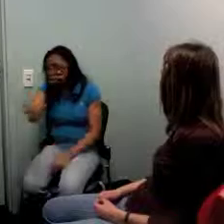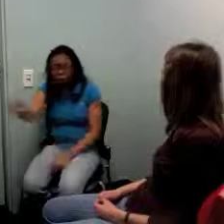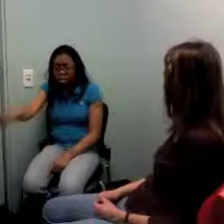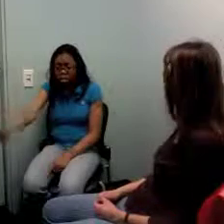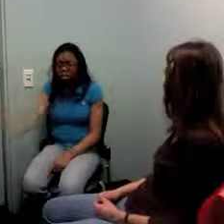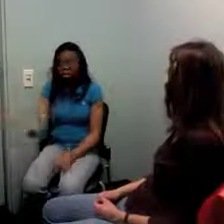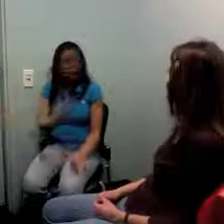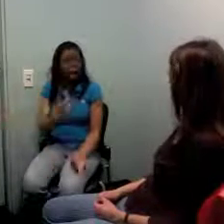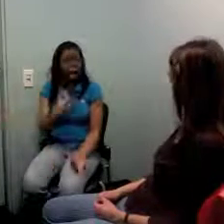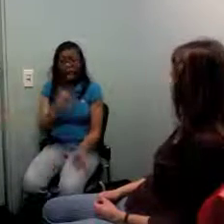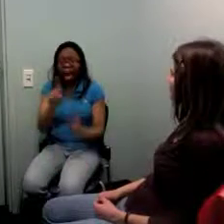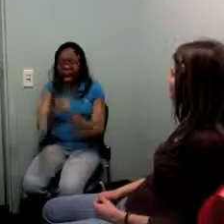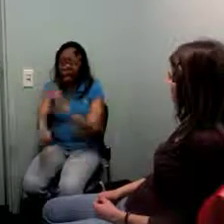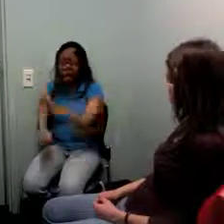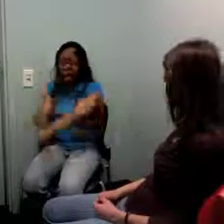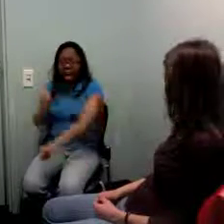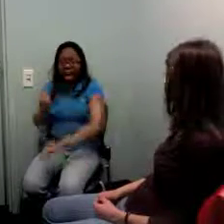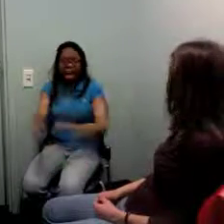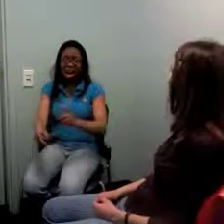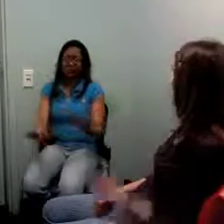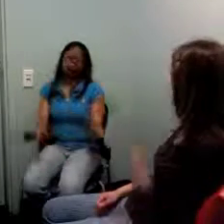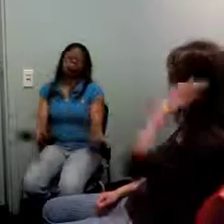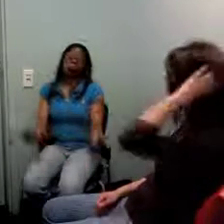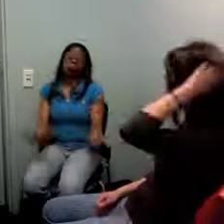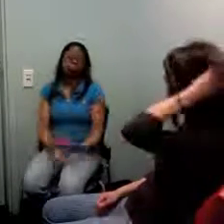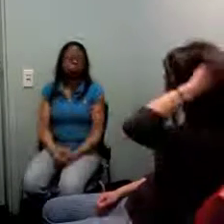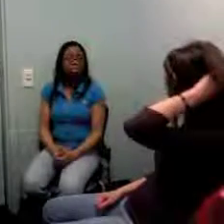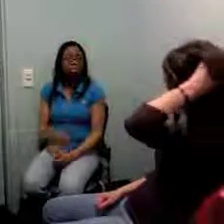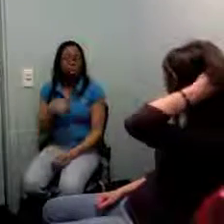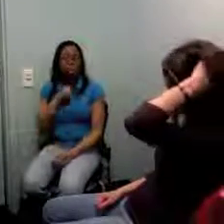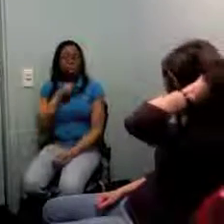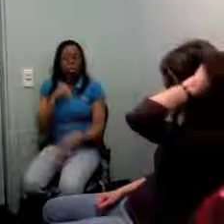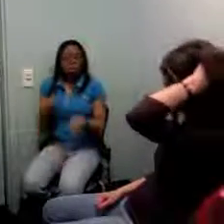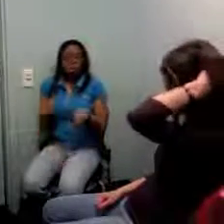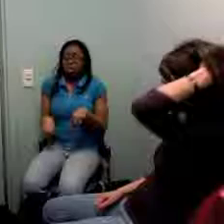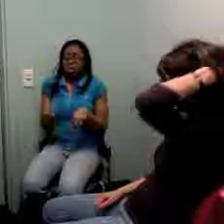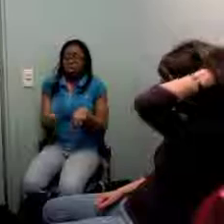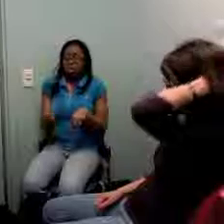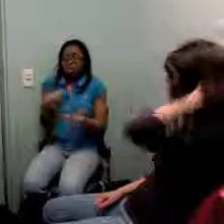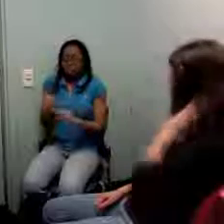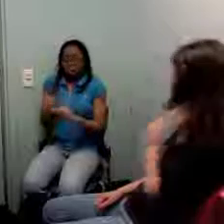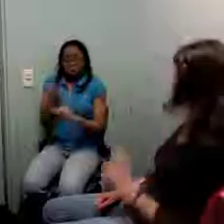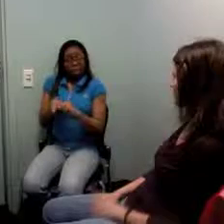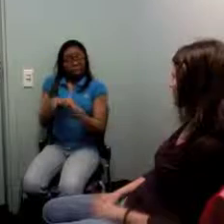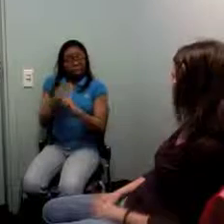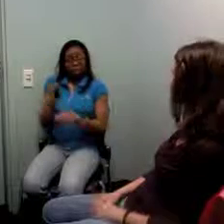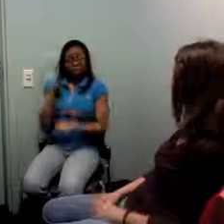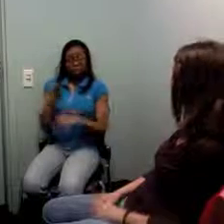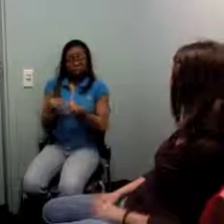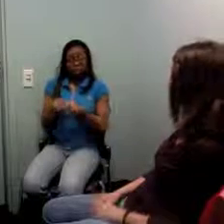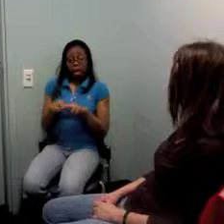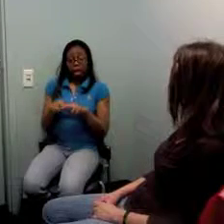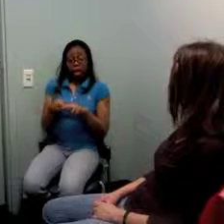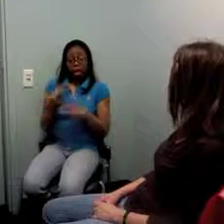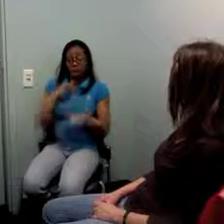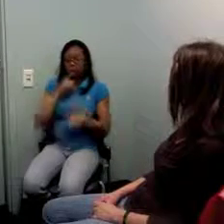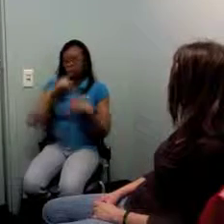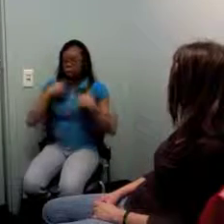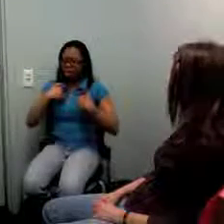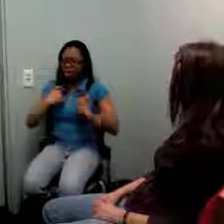I'm asking everybody. And then I was so nervous, I sat on the train and I was really tired and I'm trying not to fall asleep because I thought, I don't know where I'm